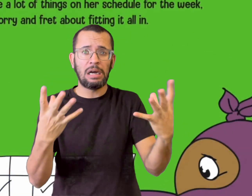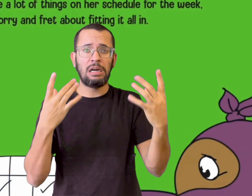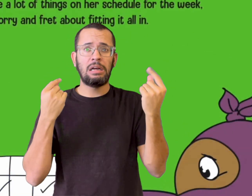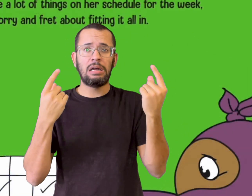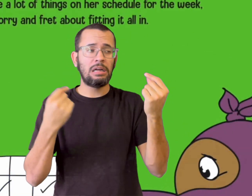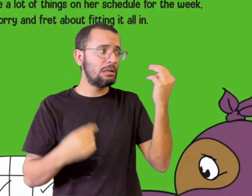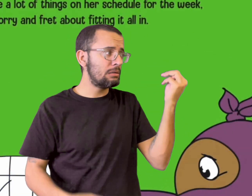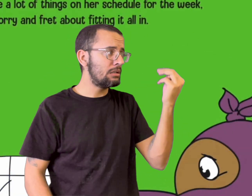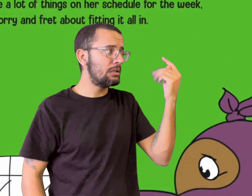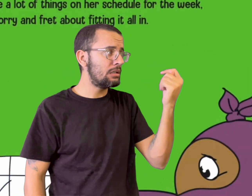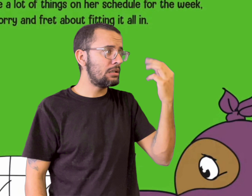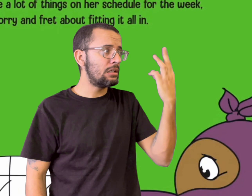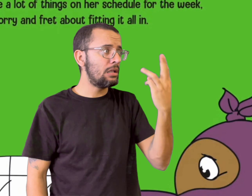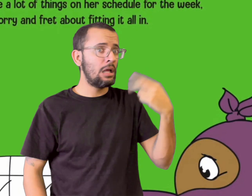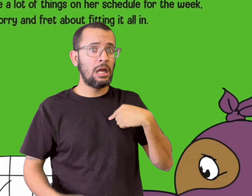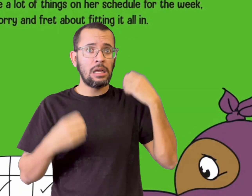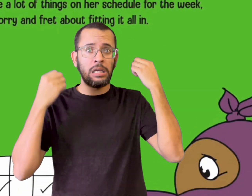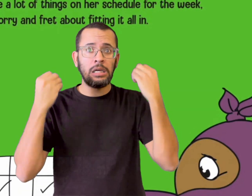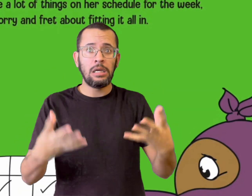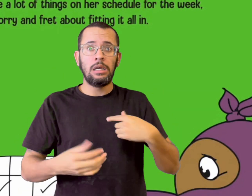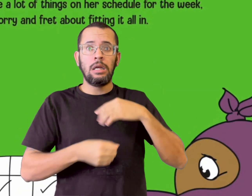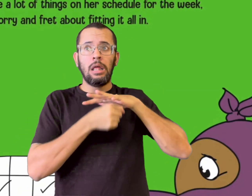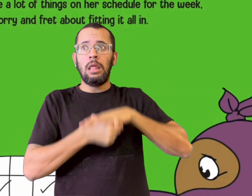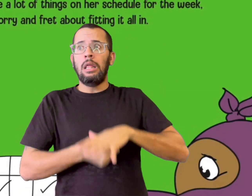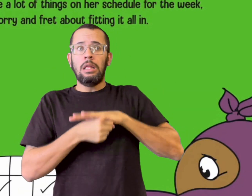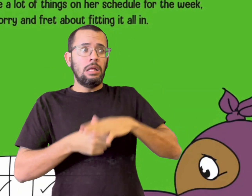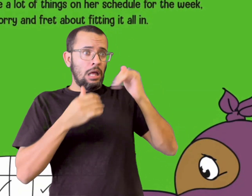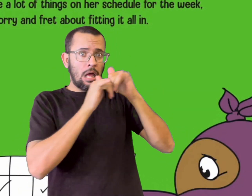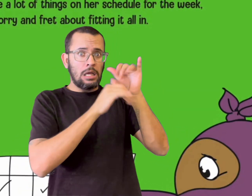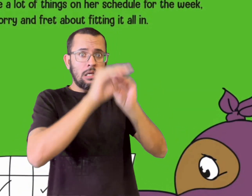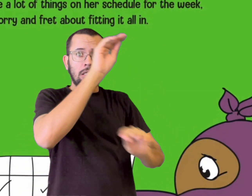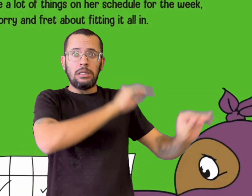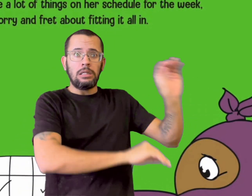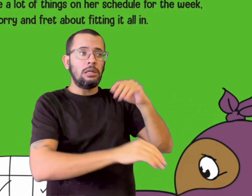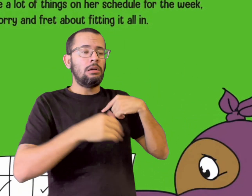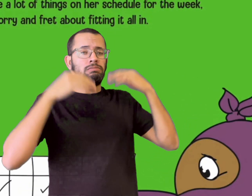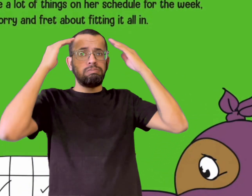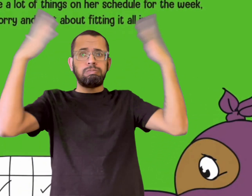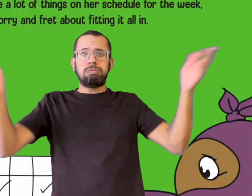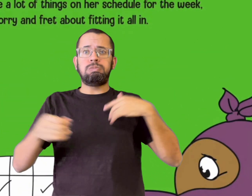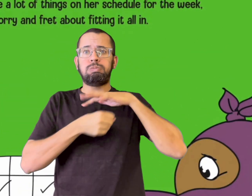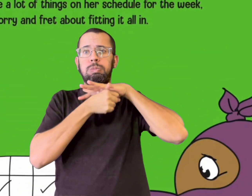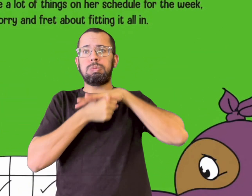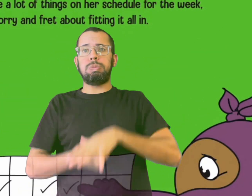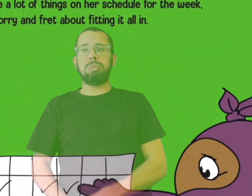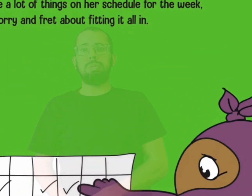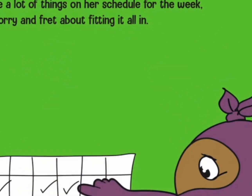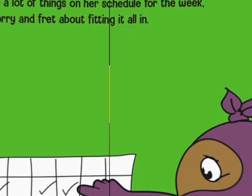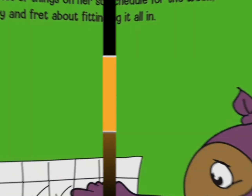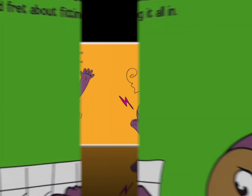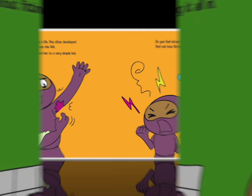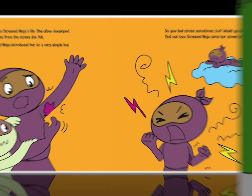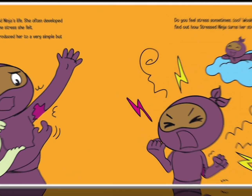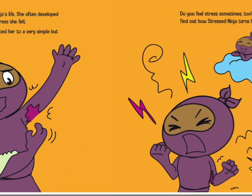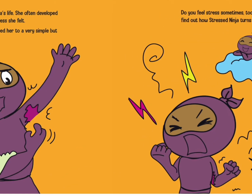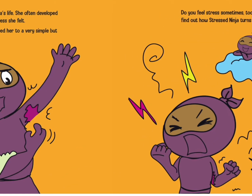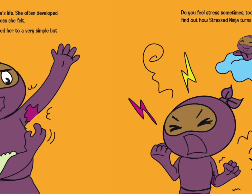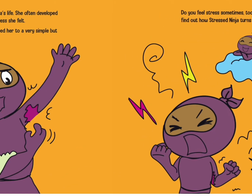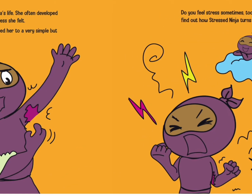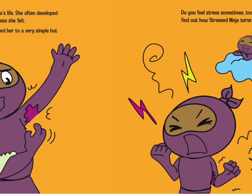If there were a lot of things on her schedule for the week, she would worry and fret about fitting it all in.